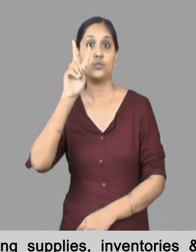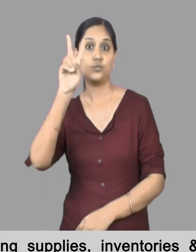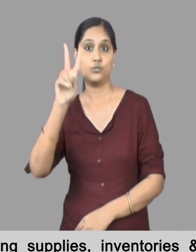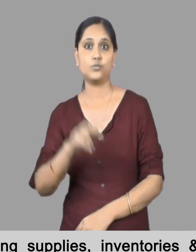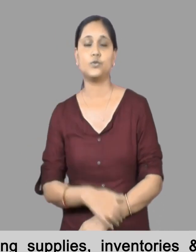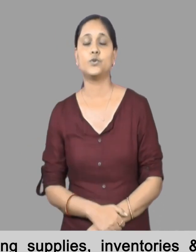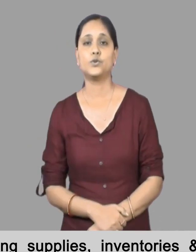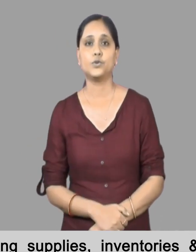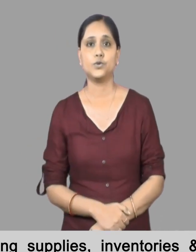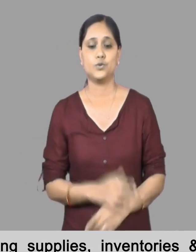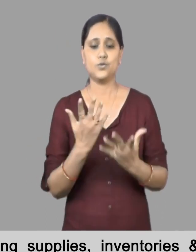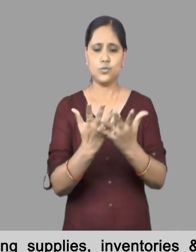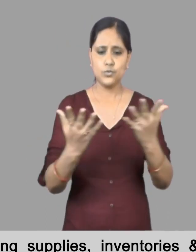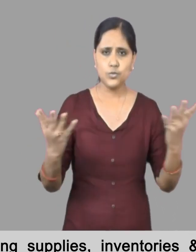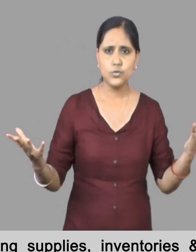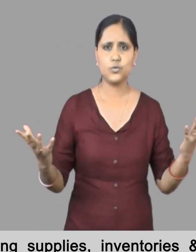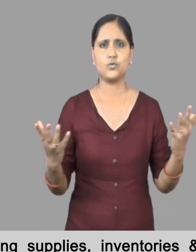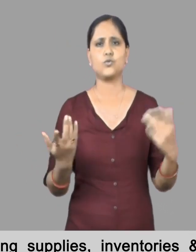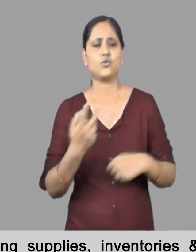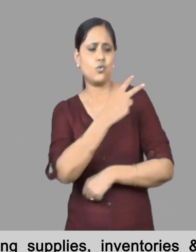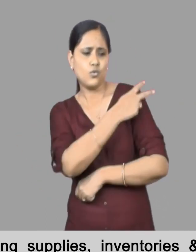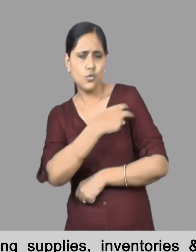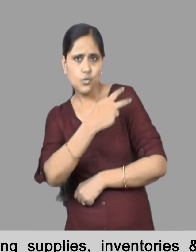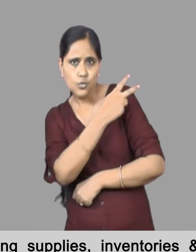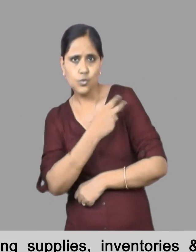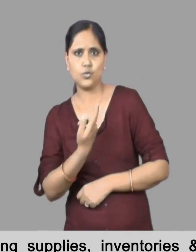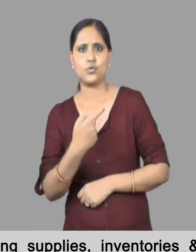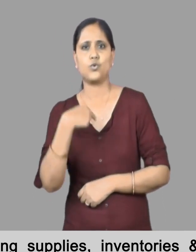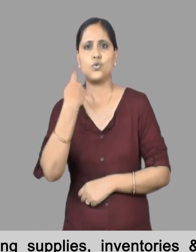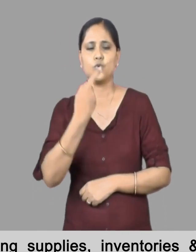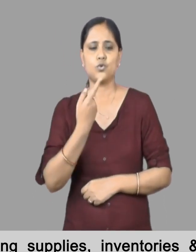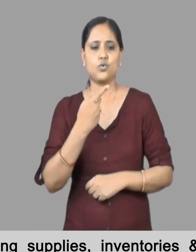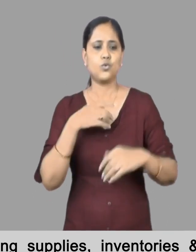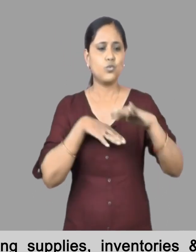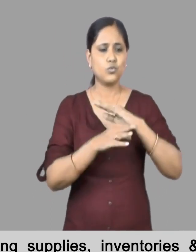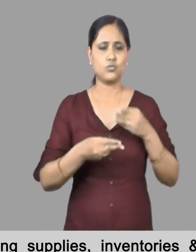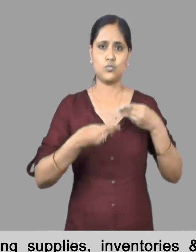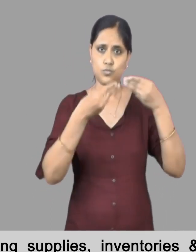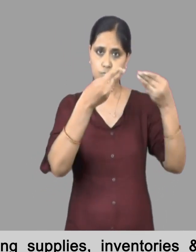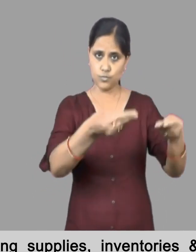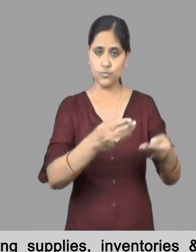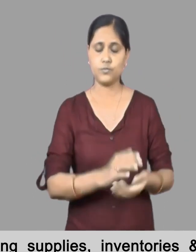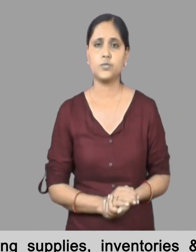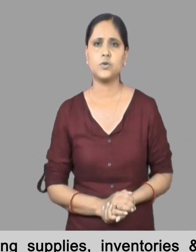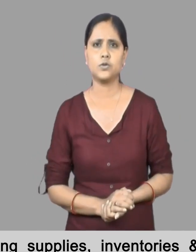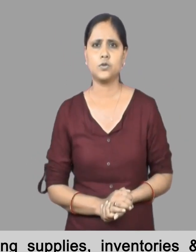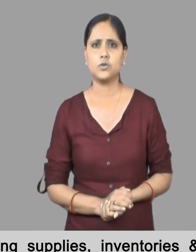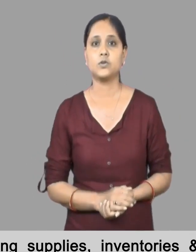Point 2. Required precautions while handling supplies, inventories, and